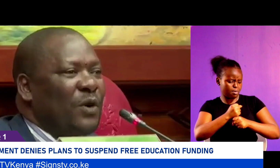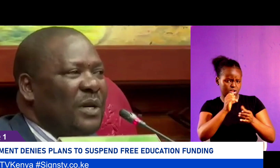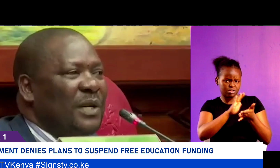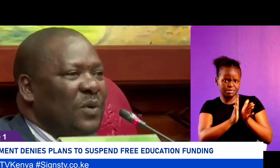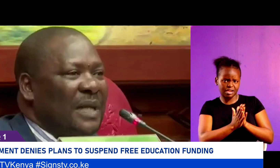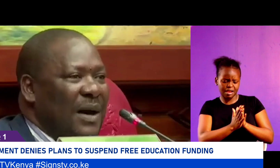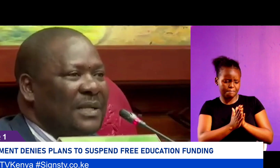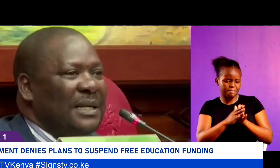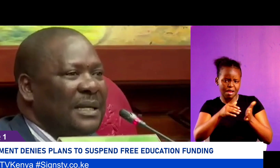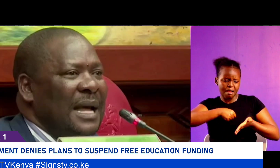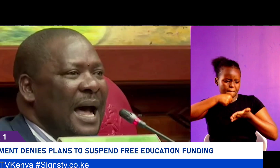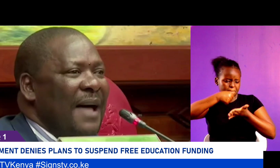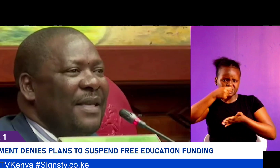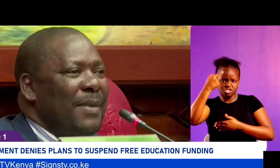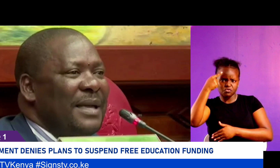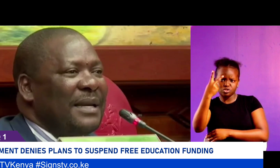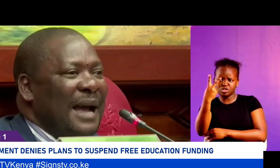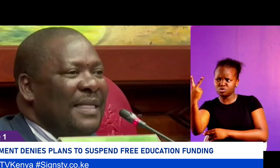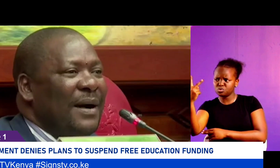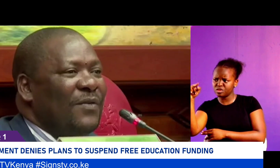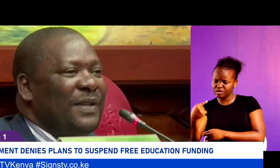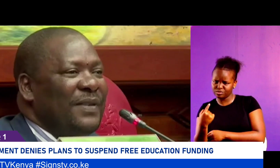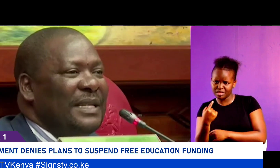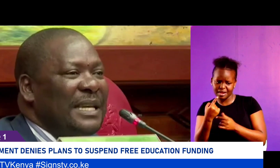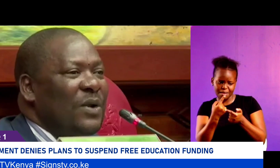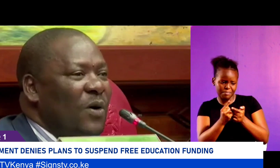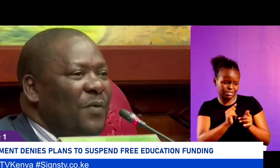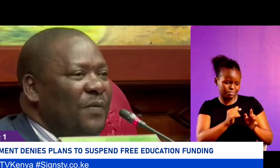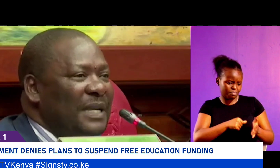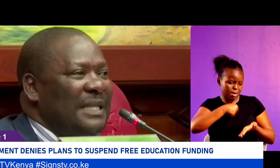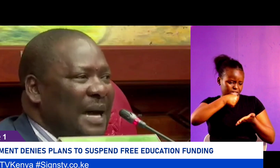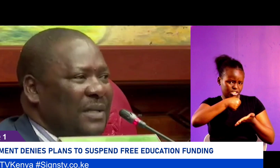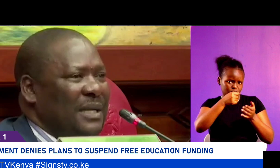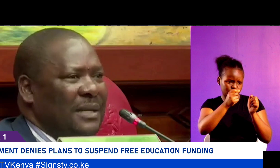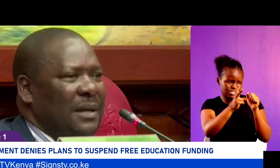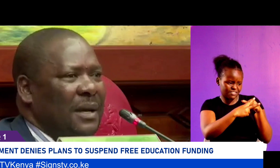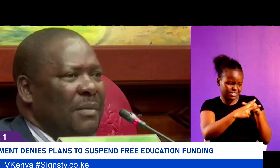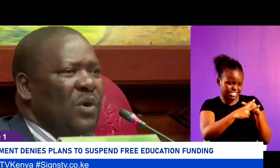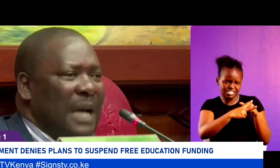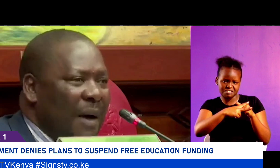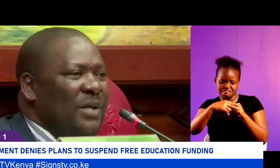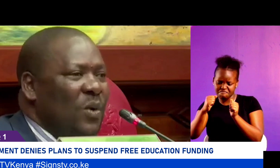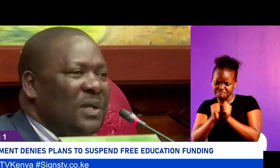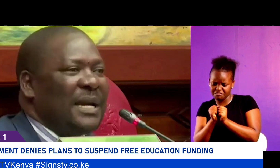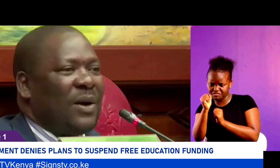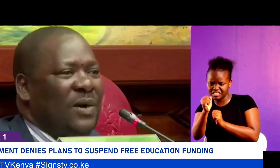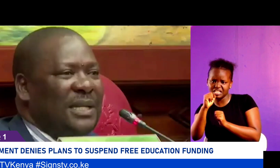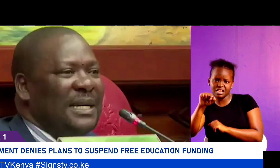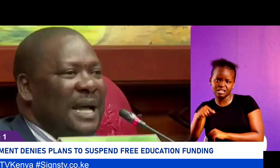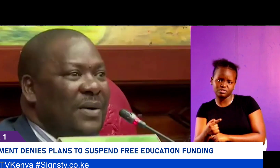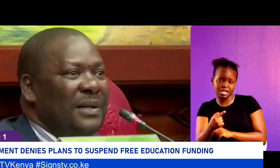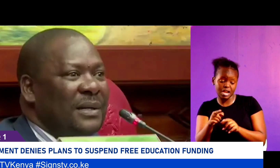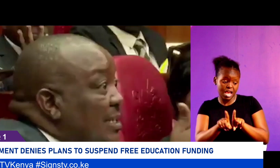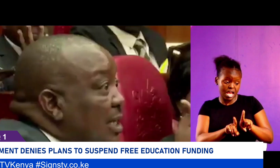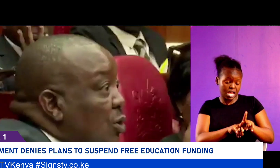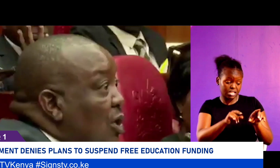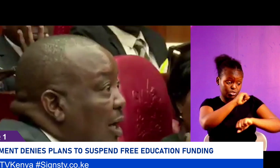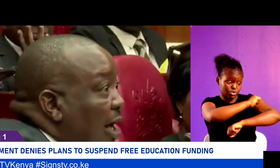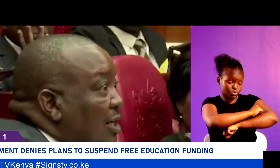for 22,000 and they budget either of 17 or 15,000? Because our schools are closing down. This is the dawning